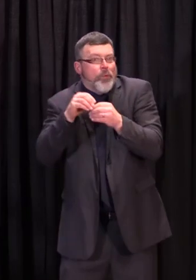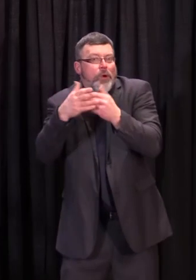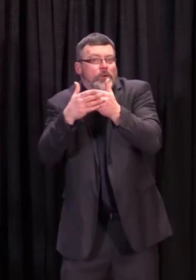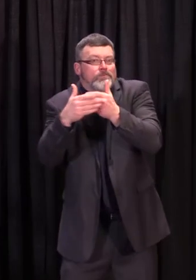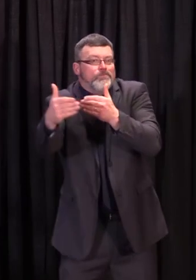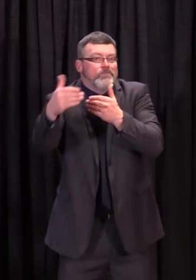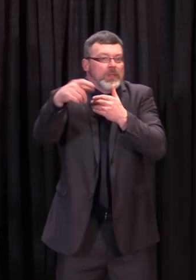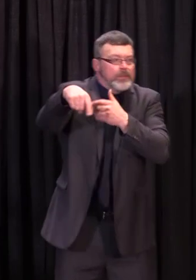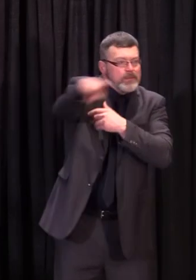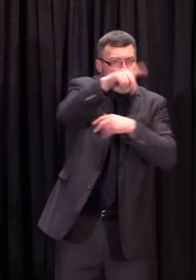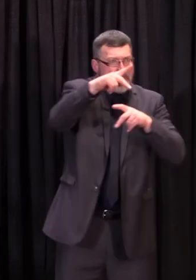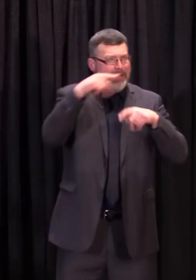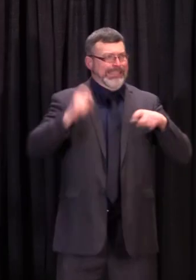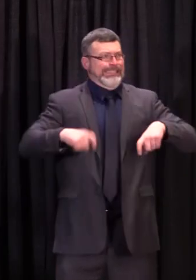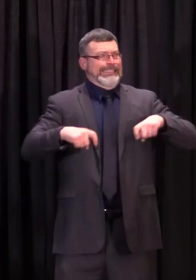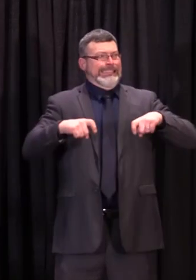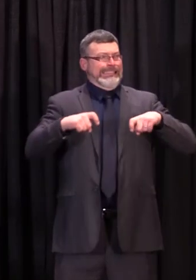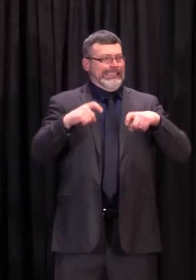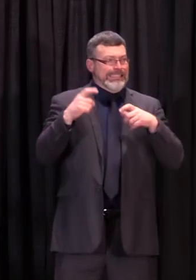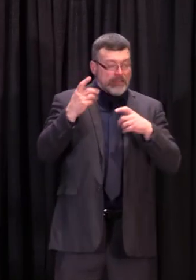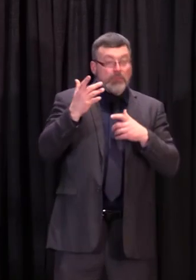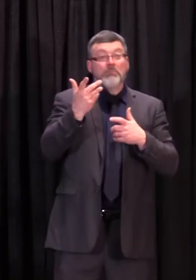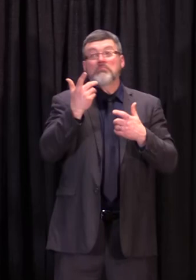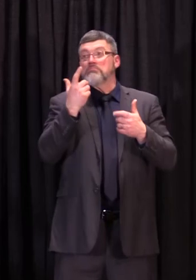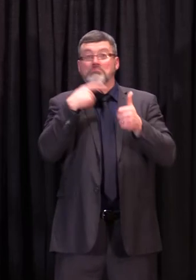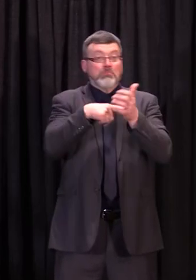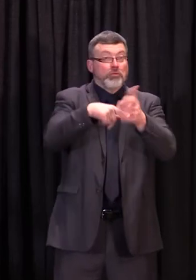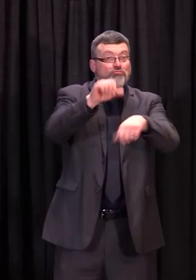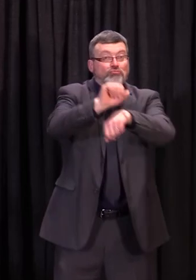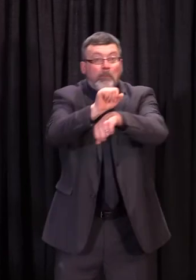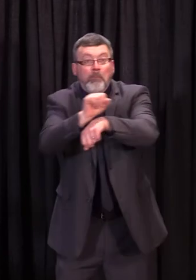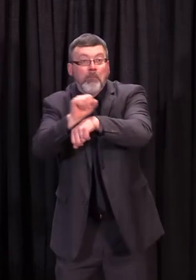the tens of thousands of jobs available in Vermont today.